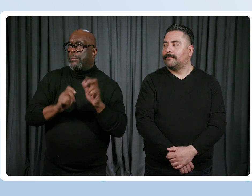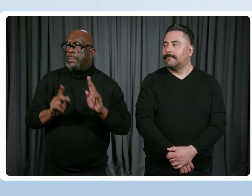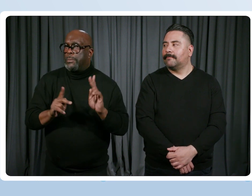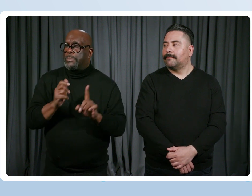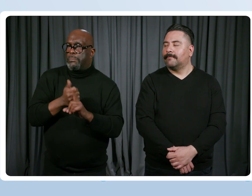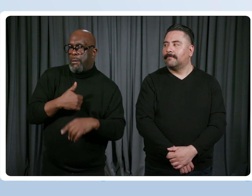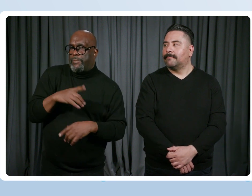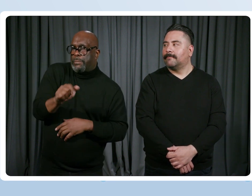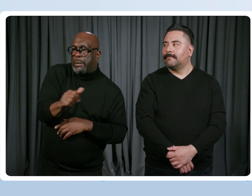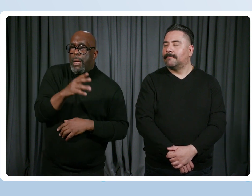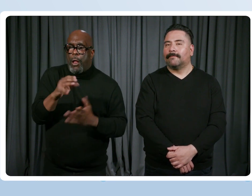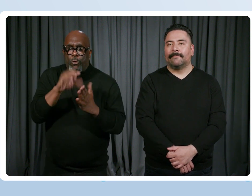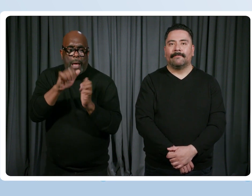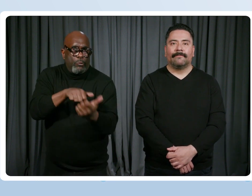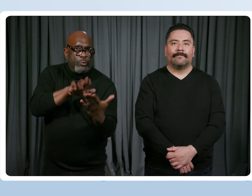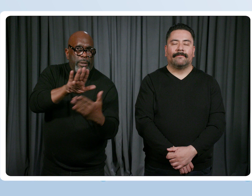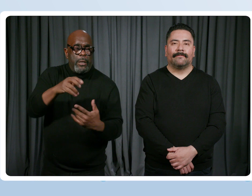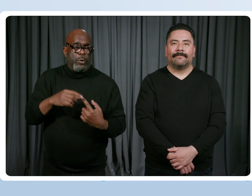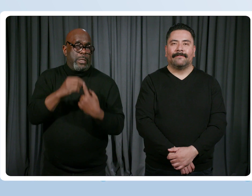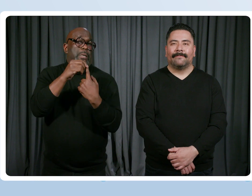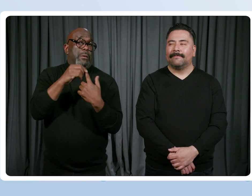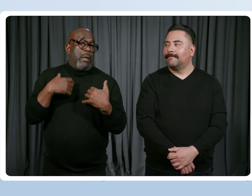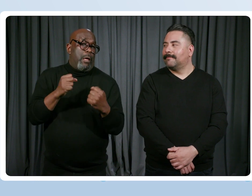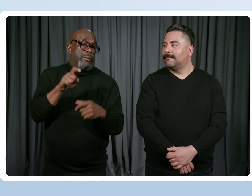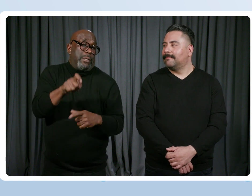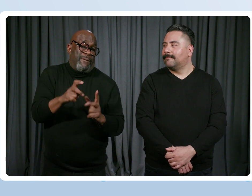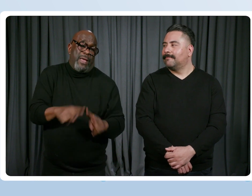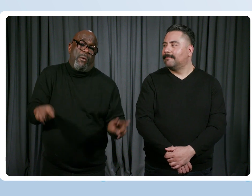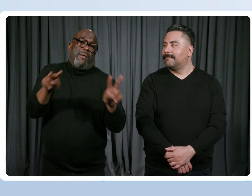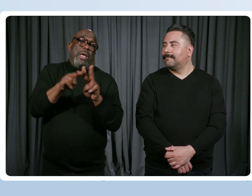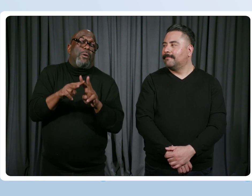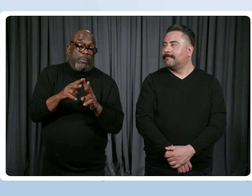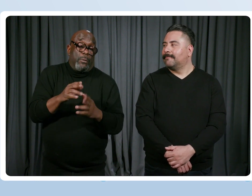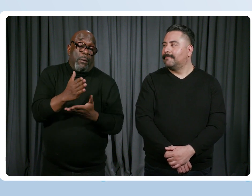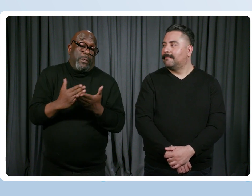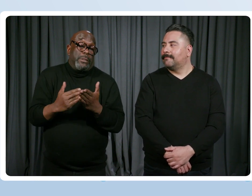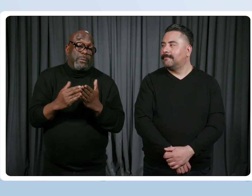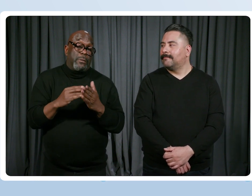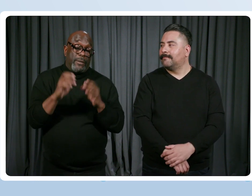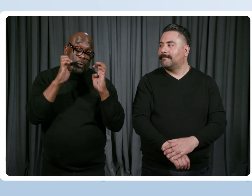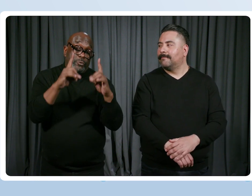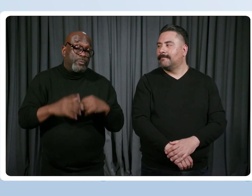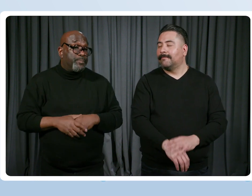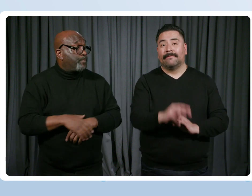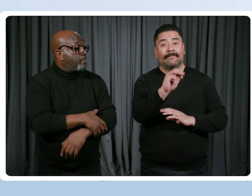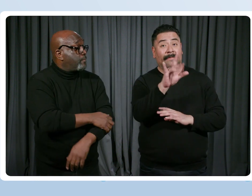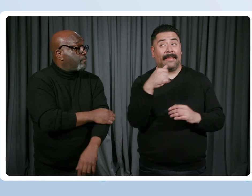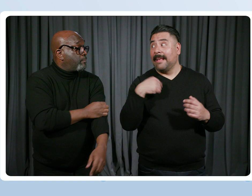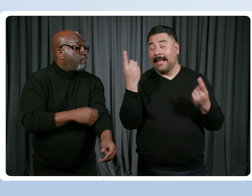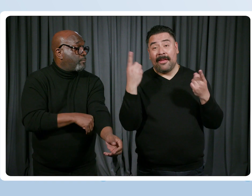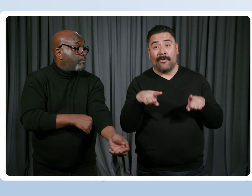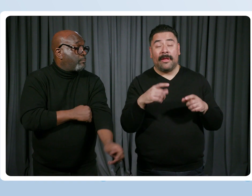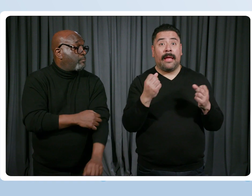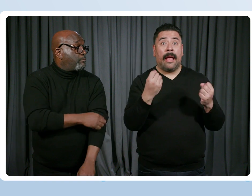and knowing how to address their unique health needs, I think that's really a valuable piece of occupational therapy. I agree. Some of the other work that I do is